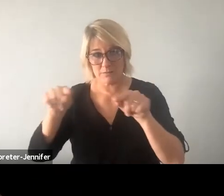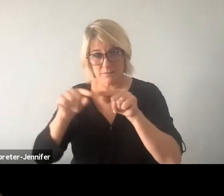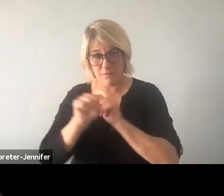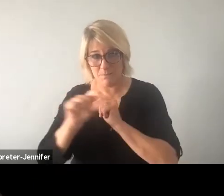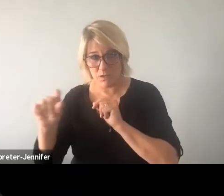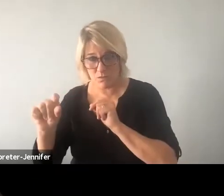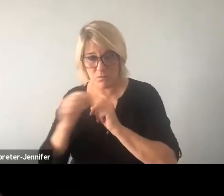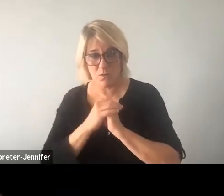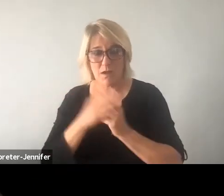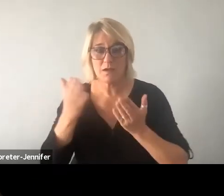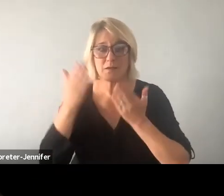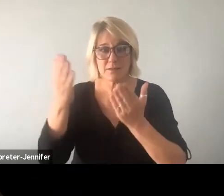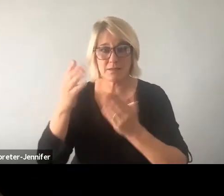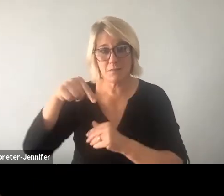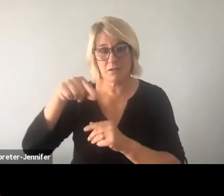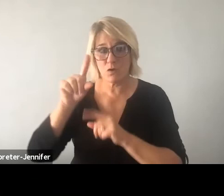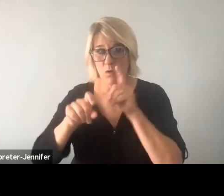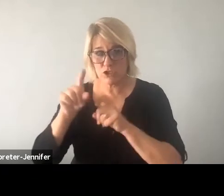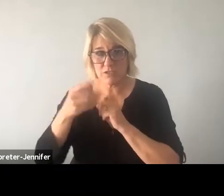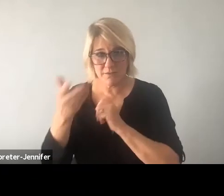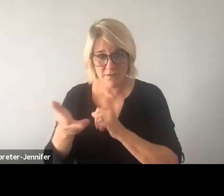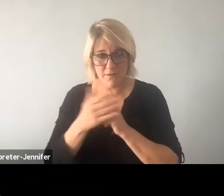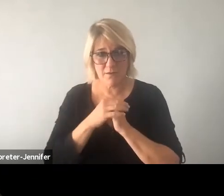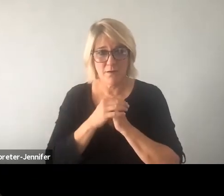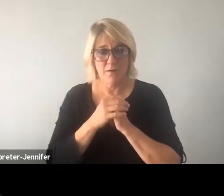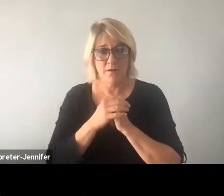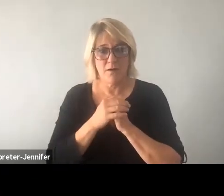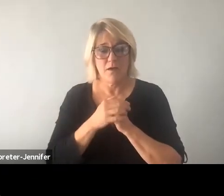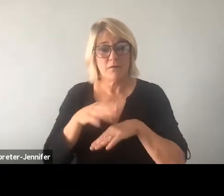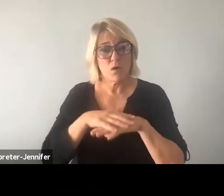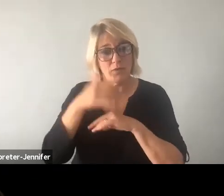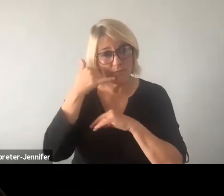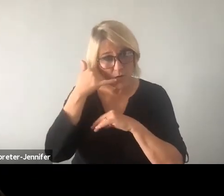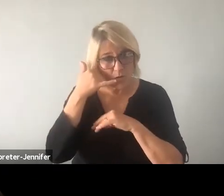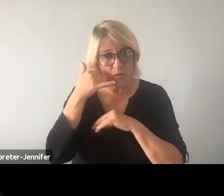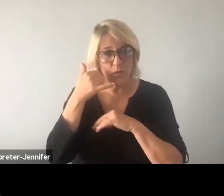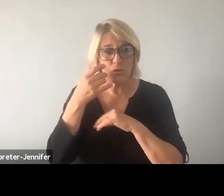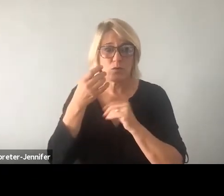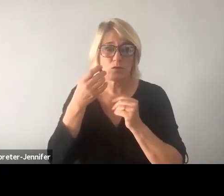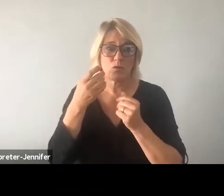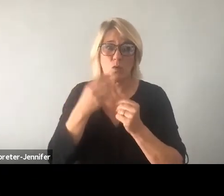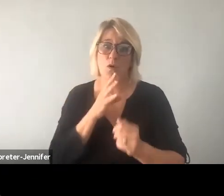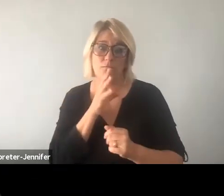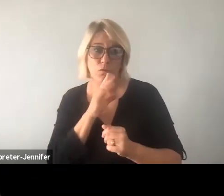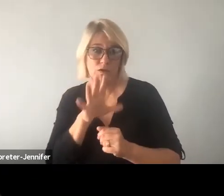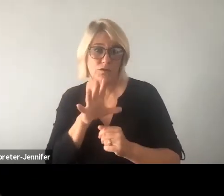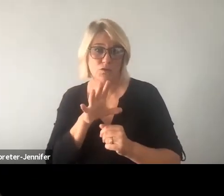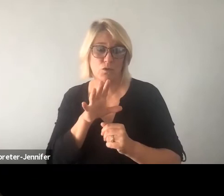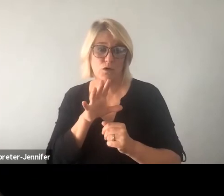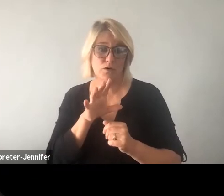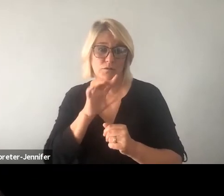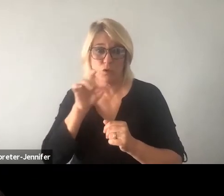and you can submit your questions there. If you are on the phone or would like to voice your question, you